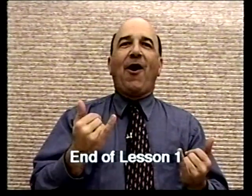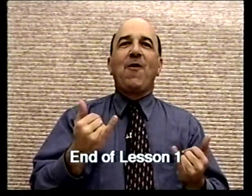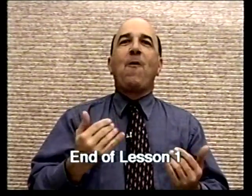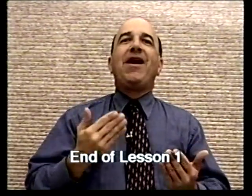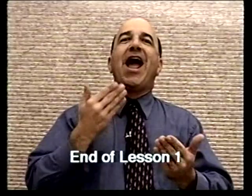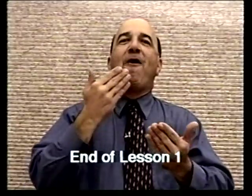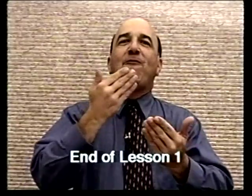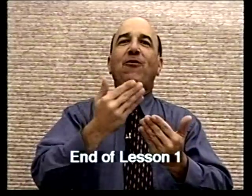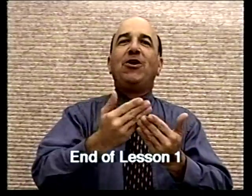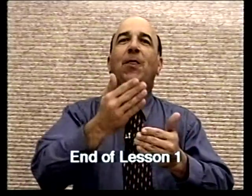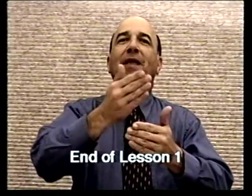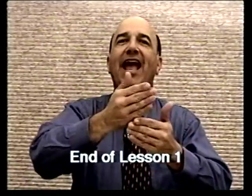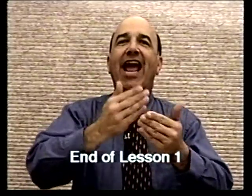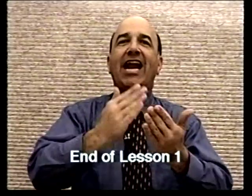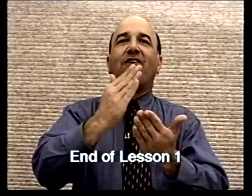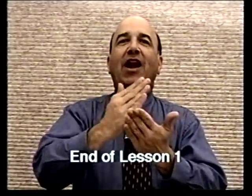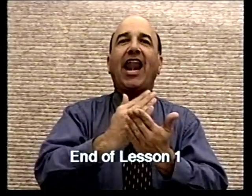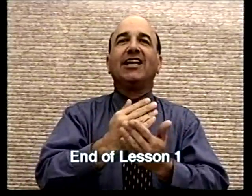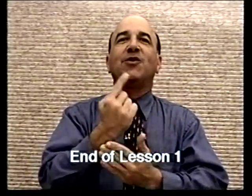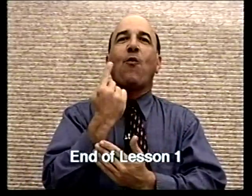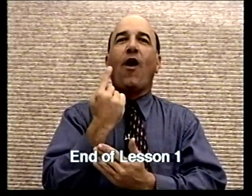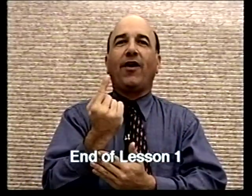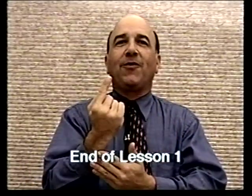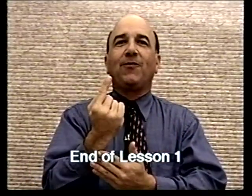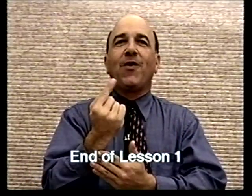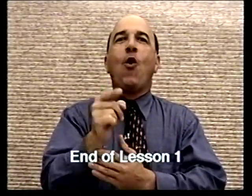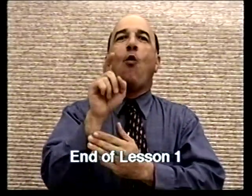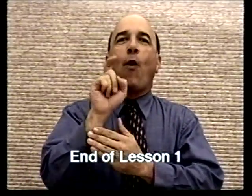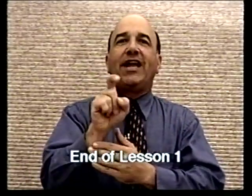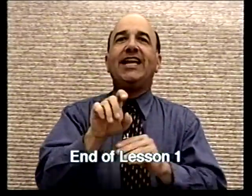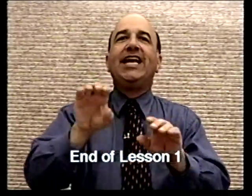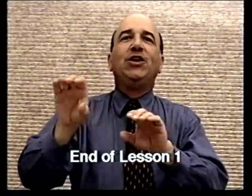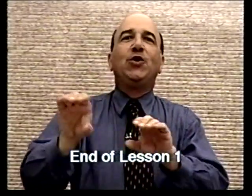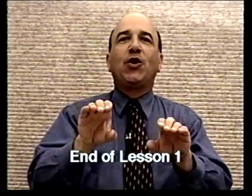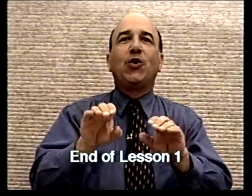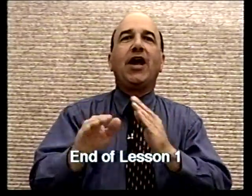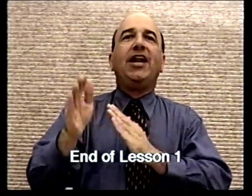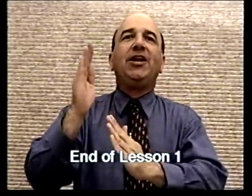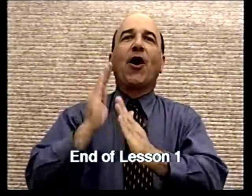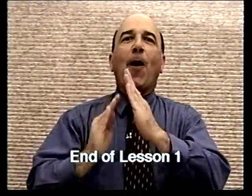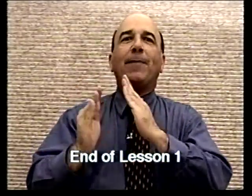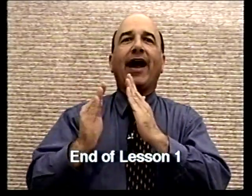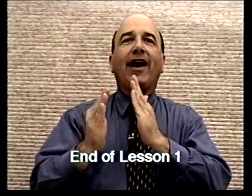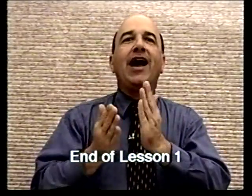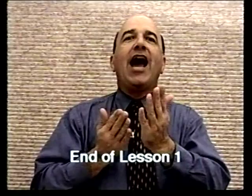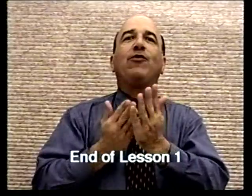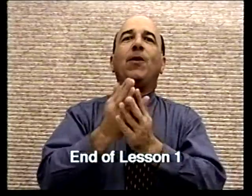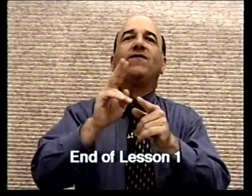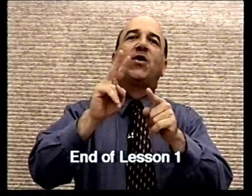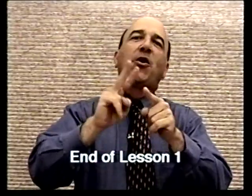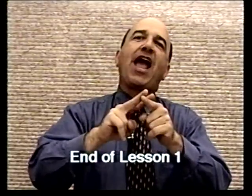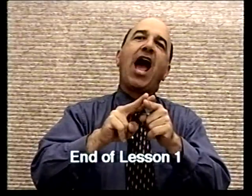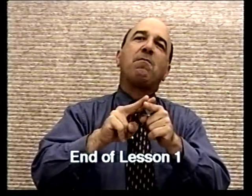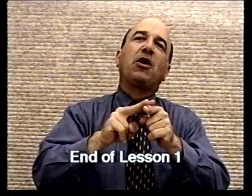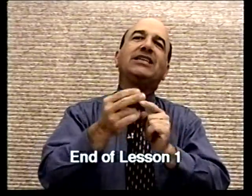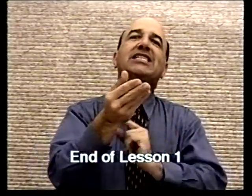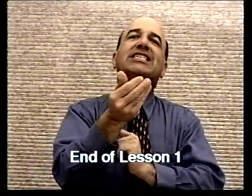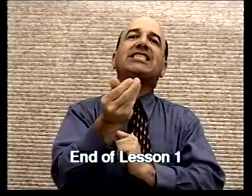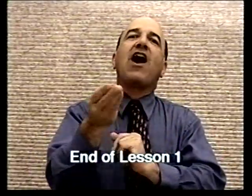Now we have reached the end of lesson 1. What you need to do is to go back through the vocabulary